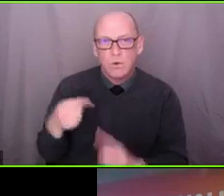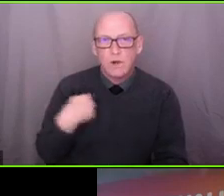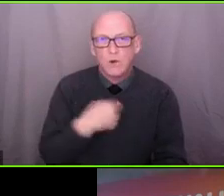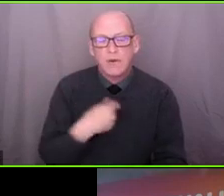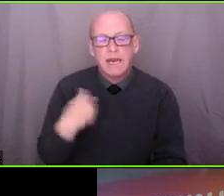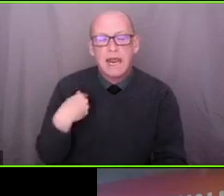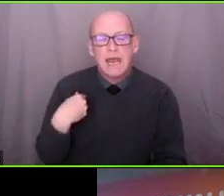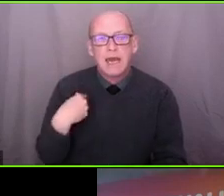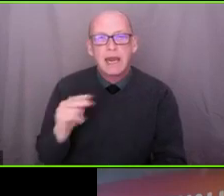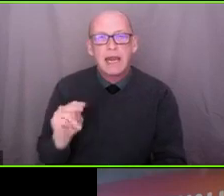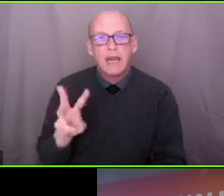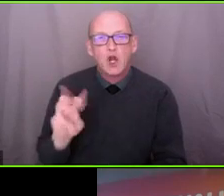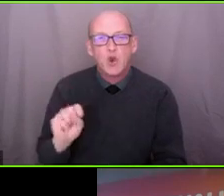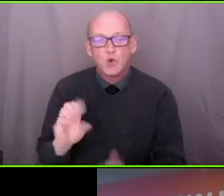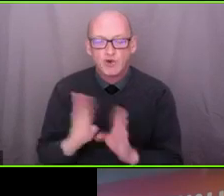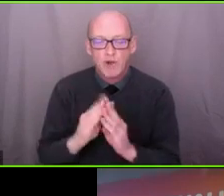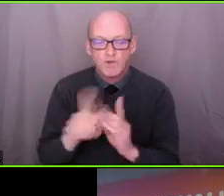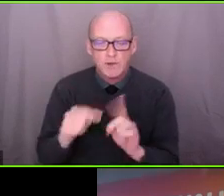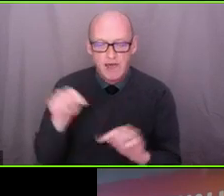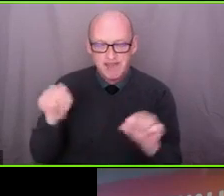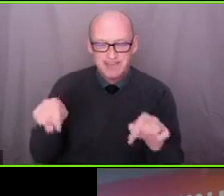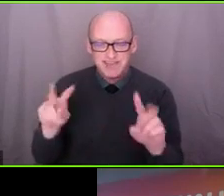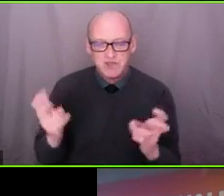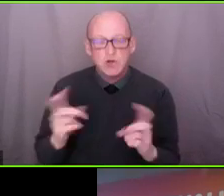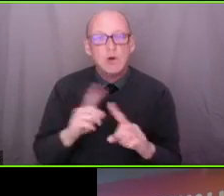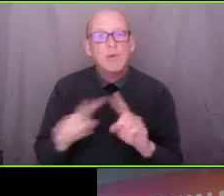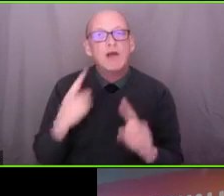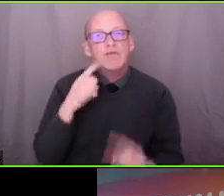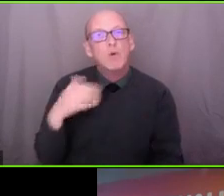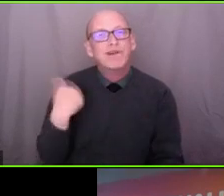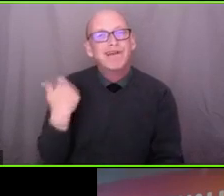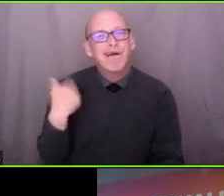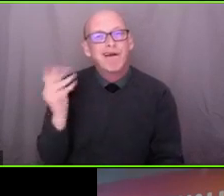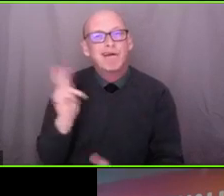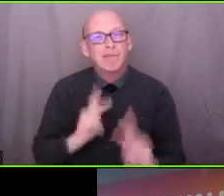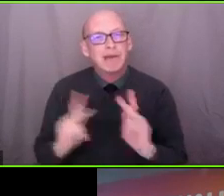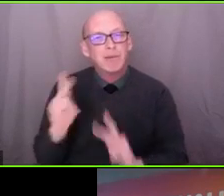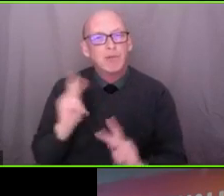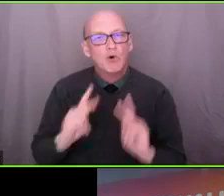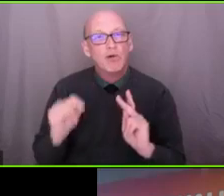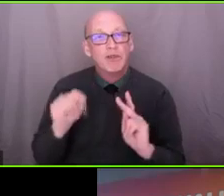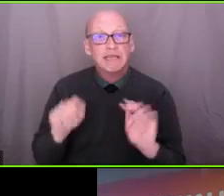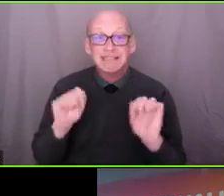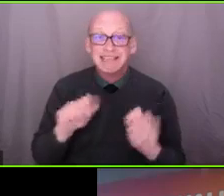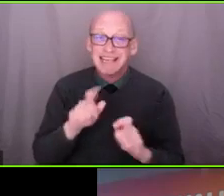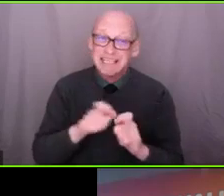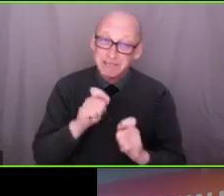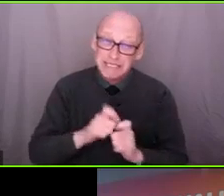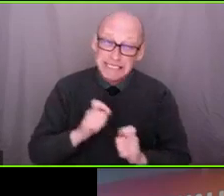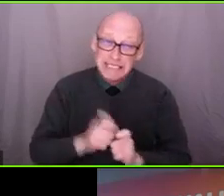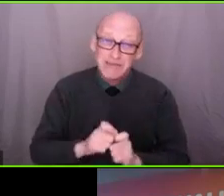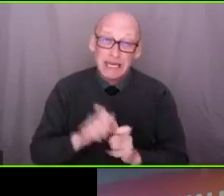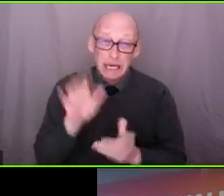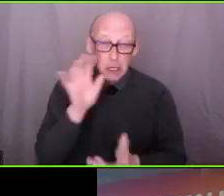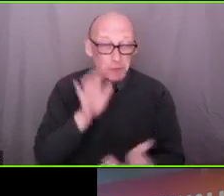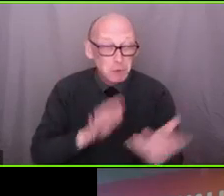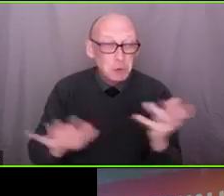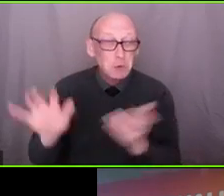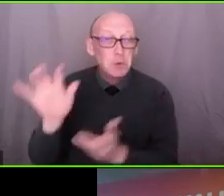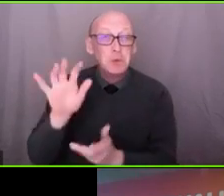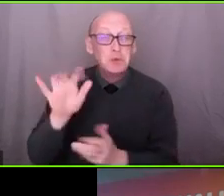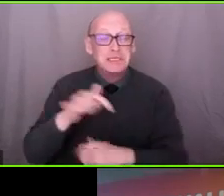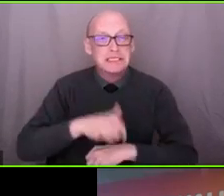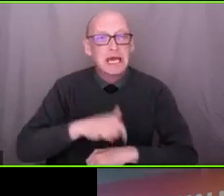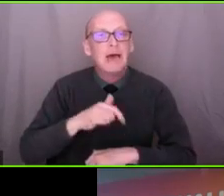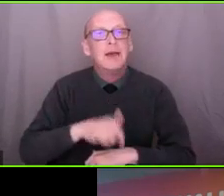news conference about this issue. But for young people, this can be a particularly confusing